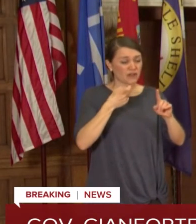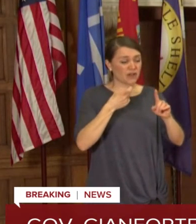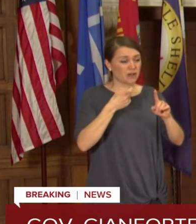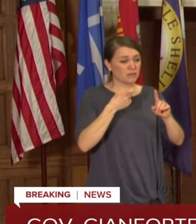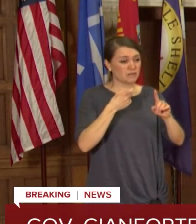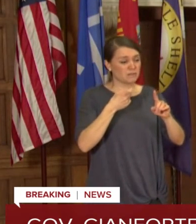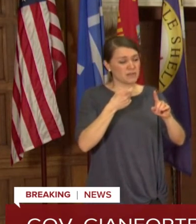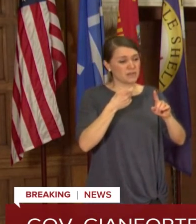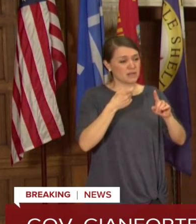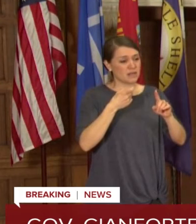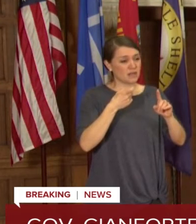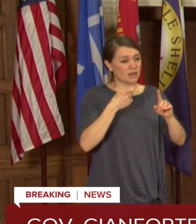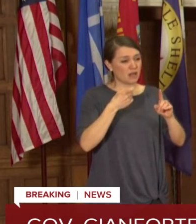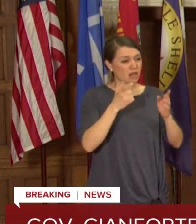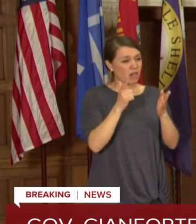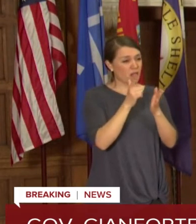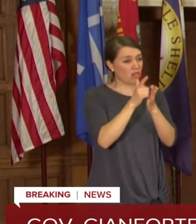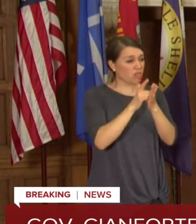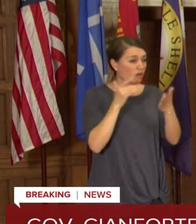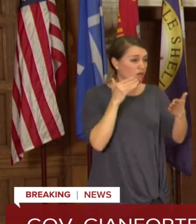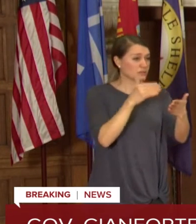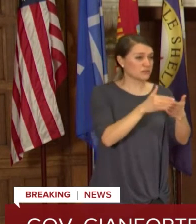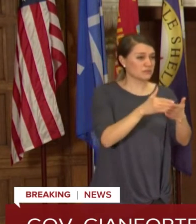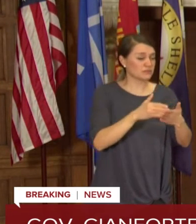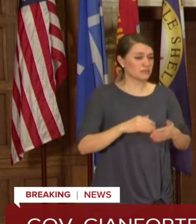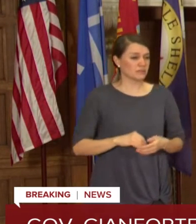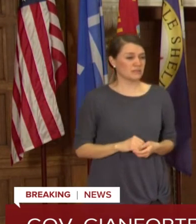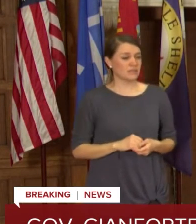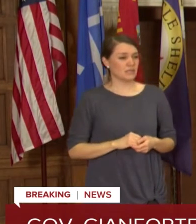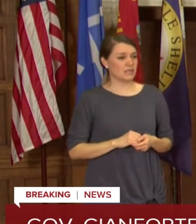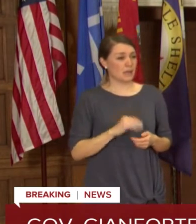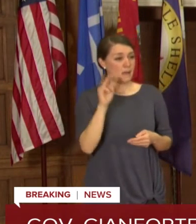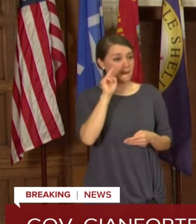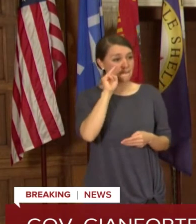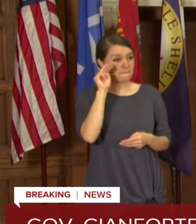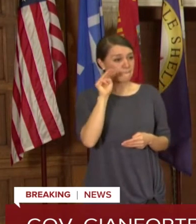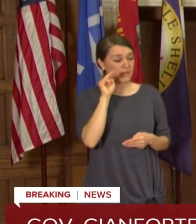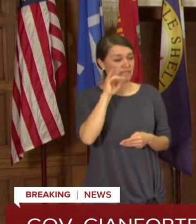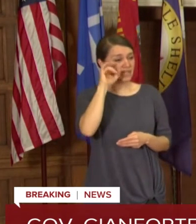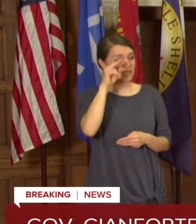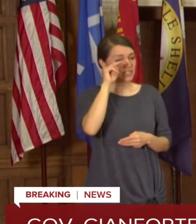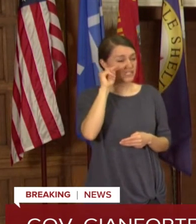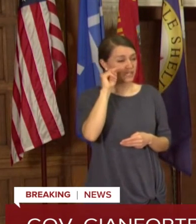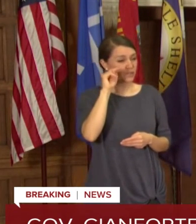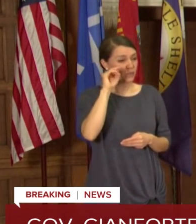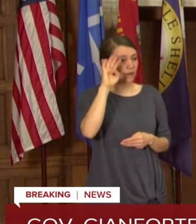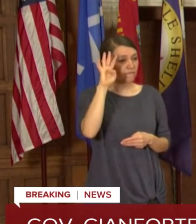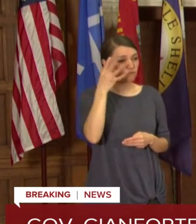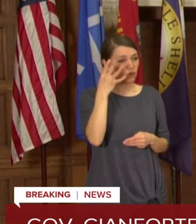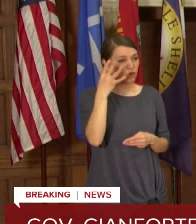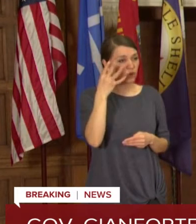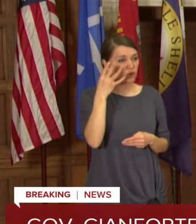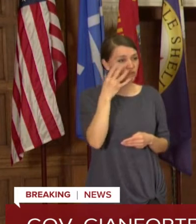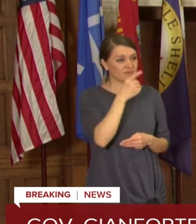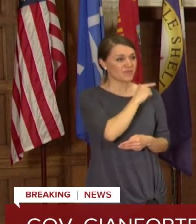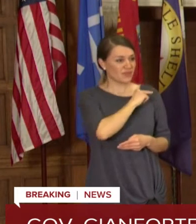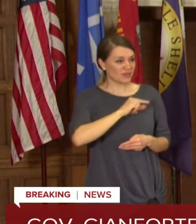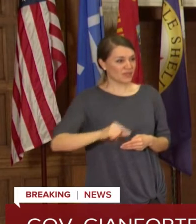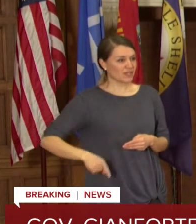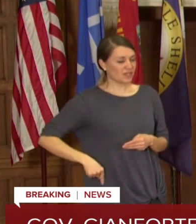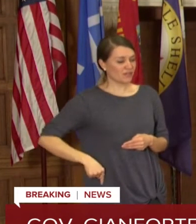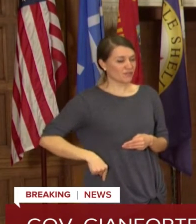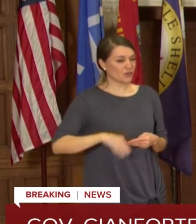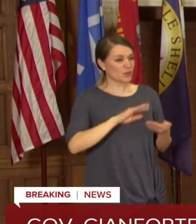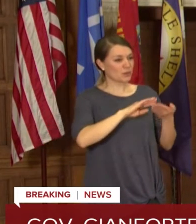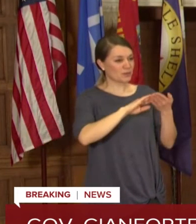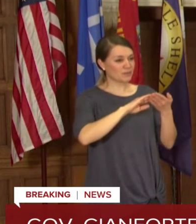protection from lawsuits. On Monday, January 4th, Greg Gianforte was sworn in